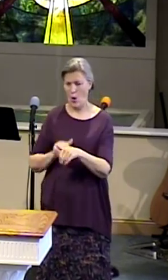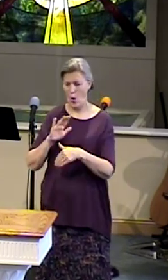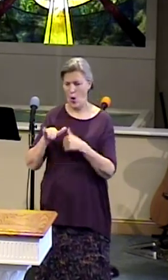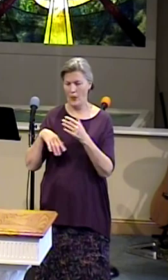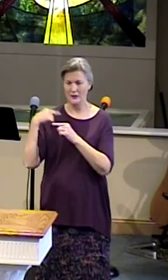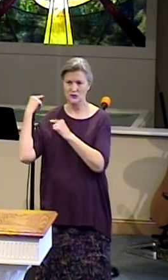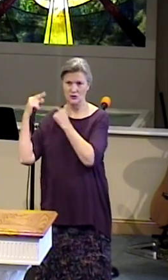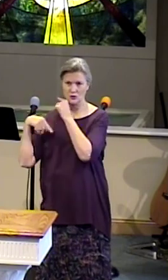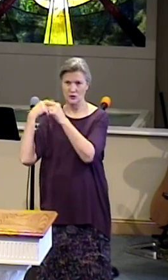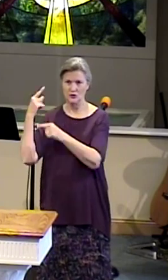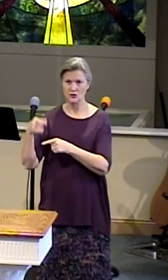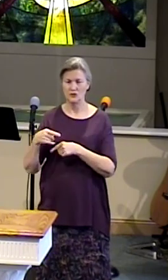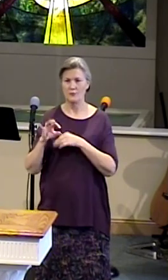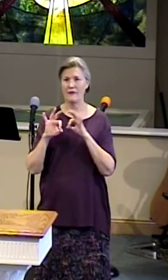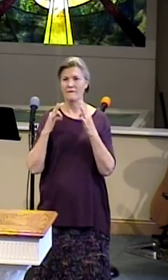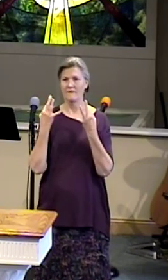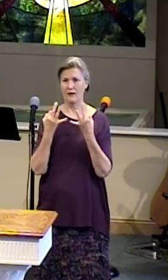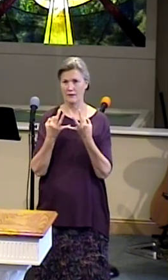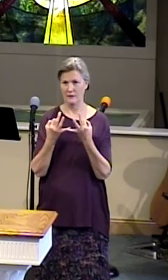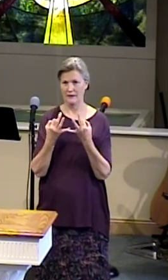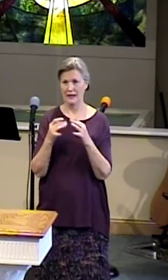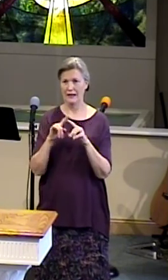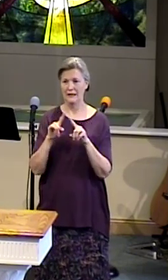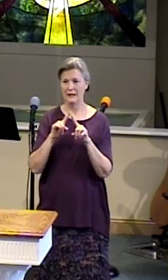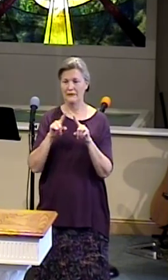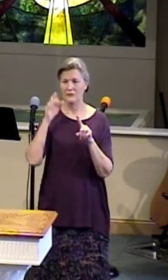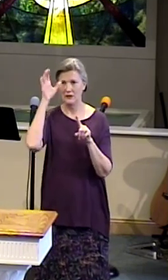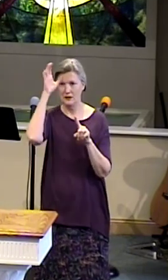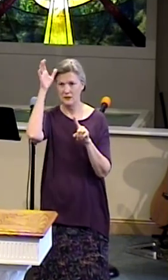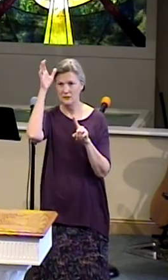me that had a different concept of God.